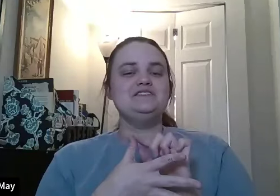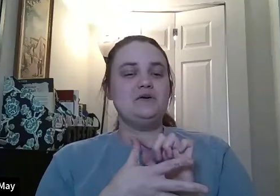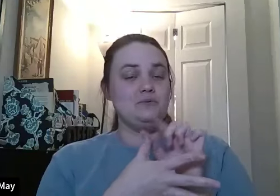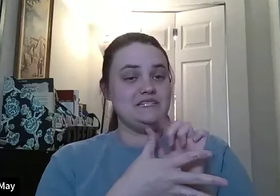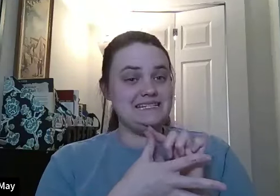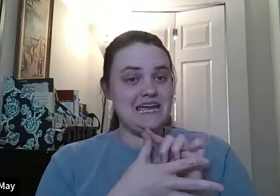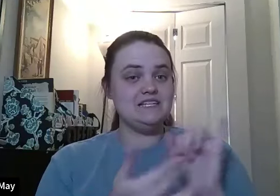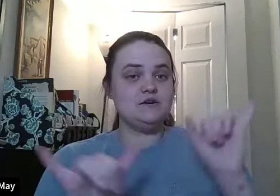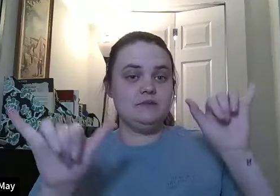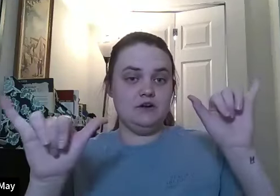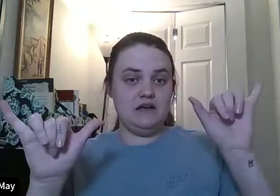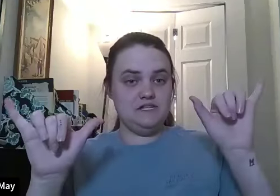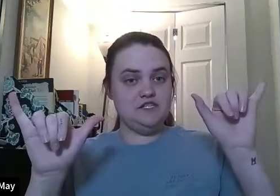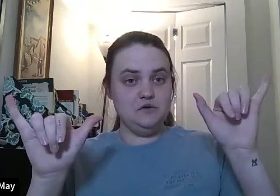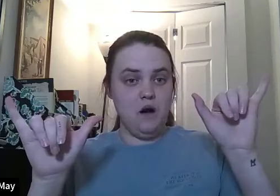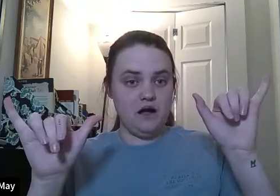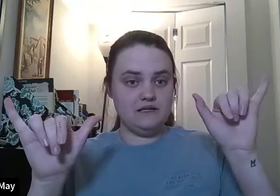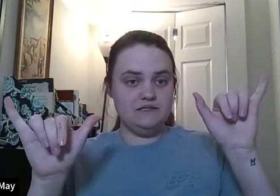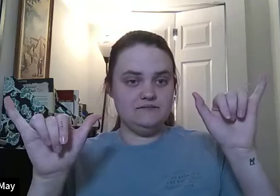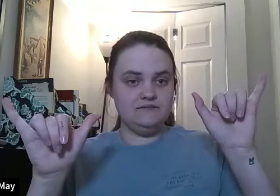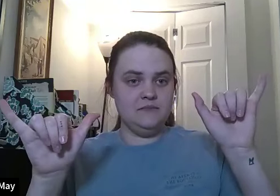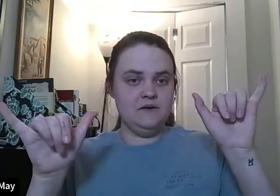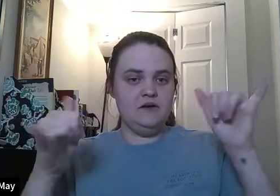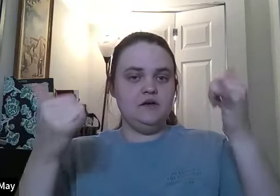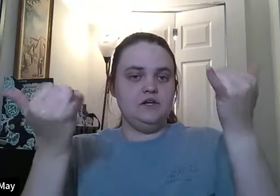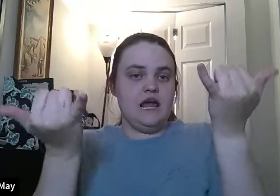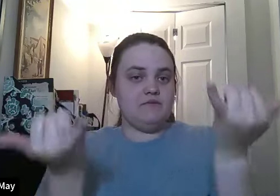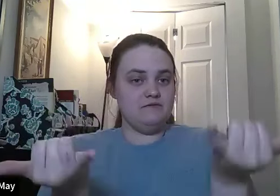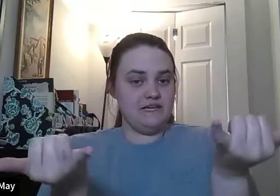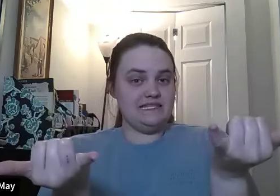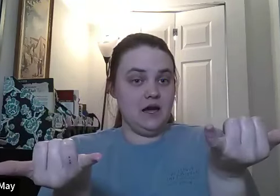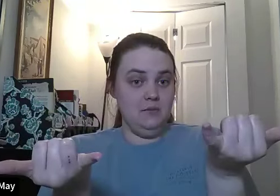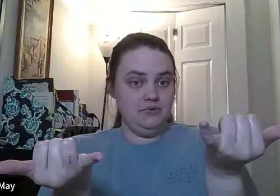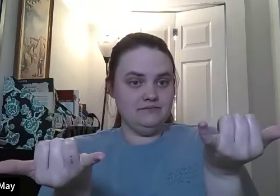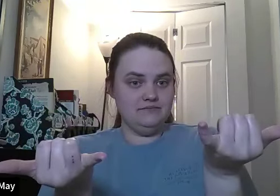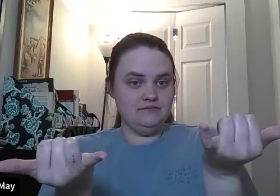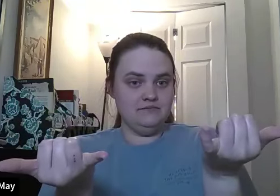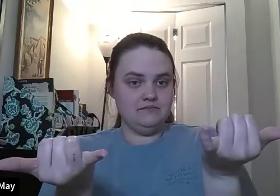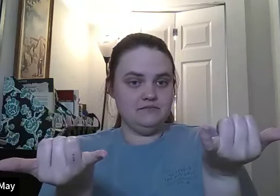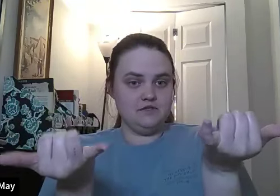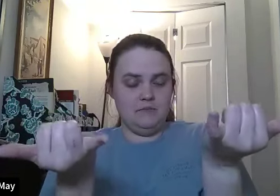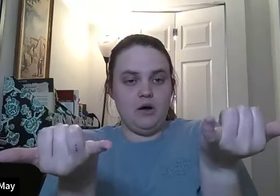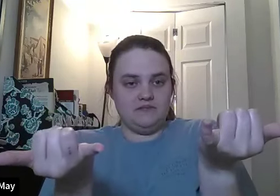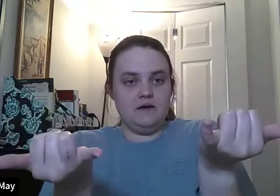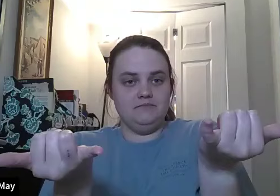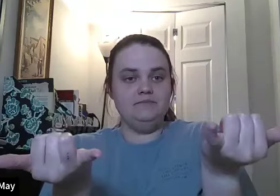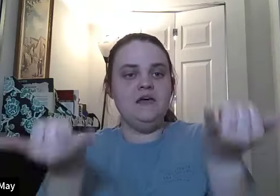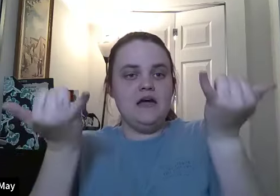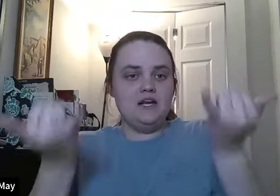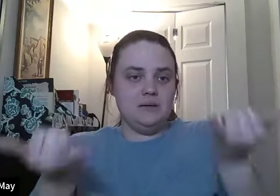So today is going to be, you're going to have these 2 Y's. You're going to have them facing up. So like palms up. And you're going to